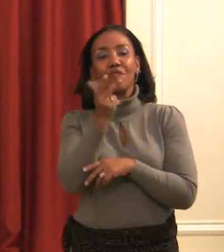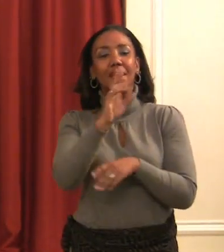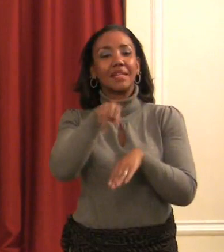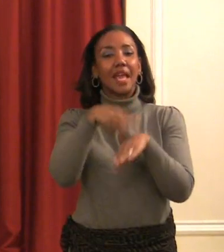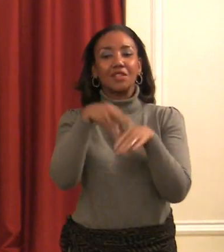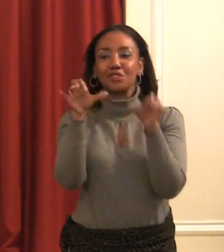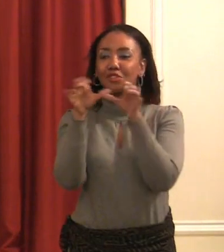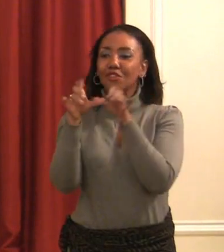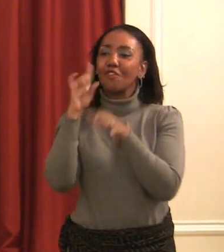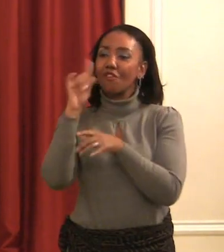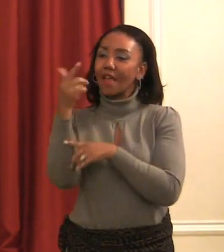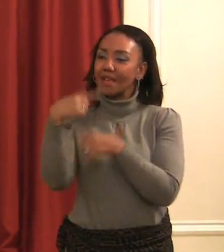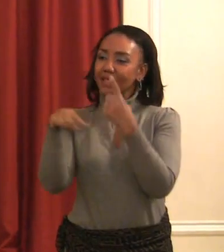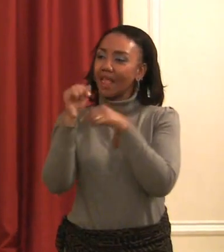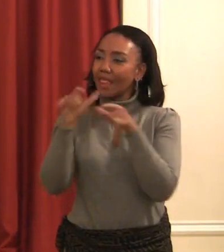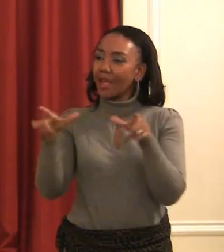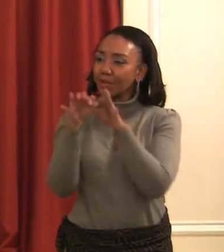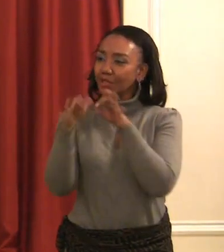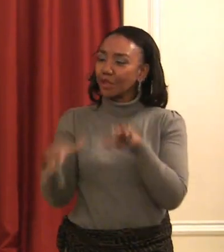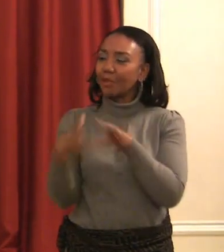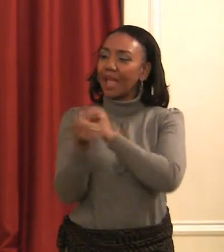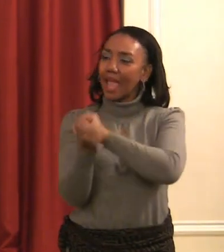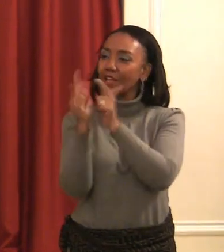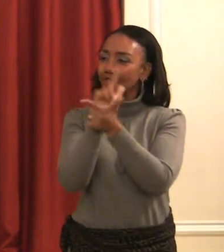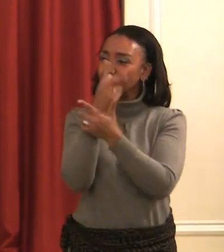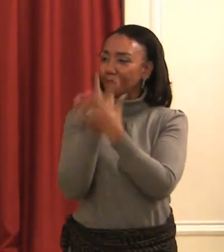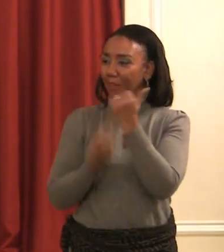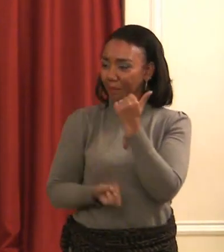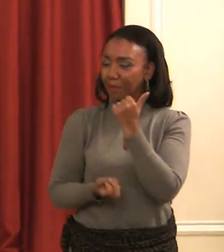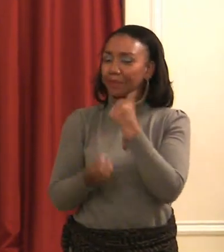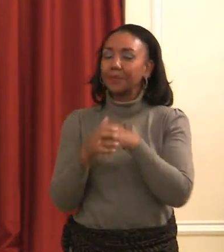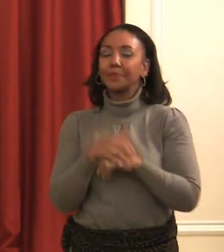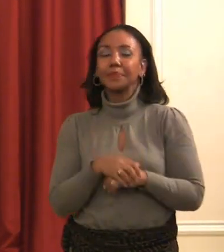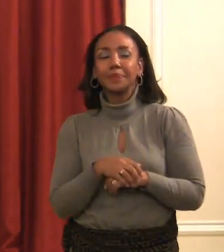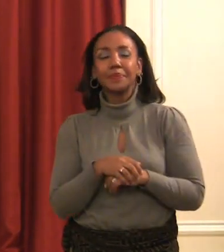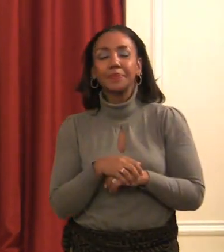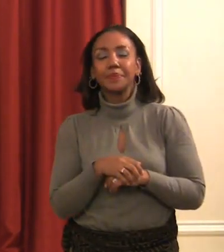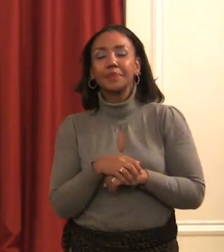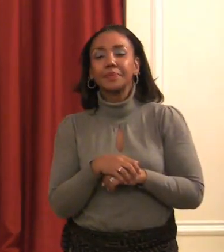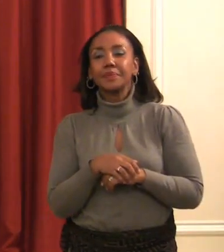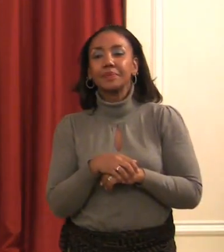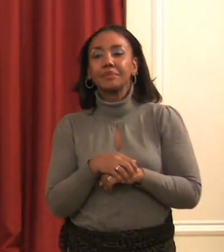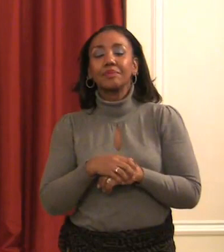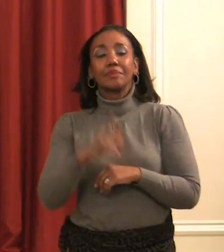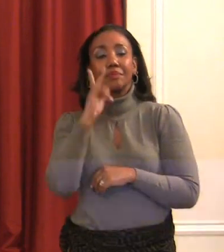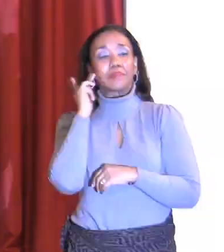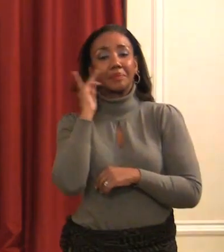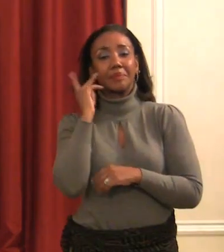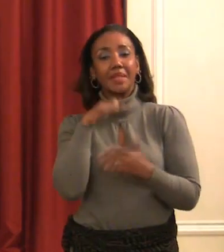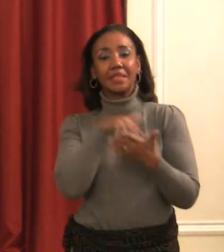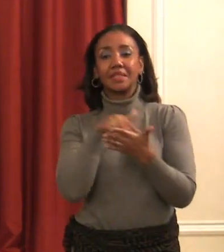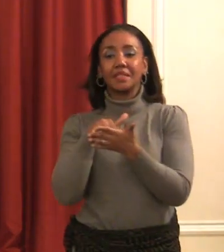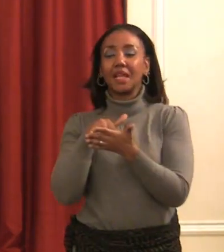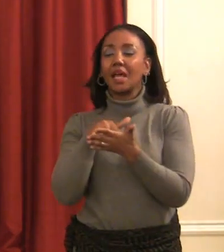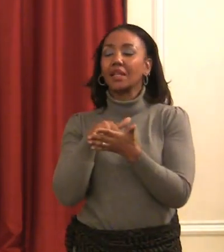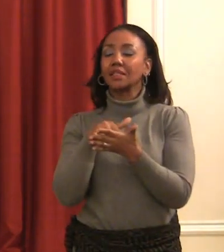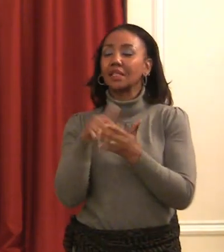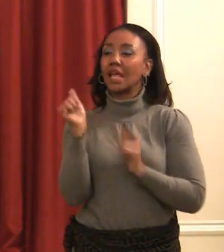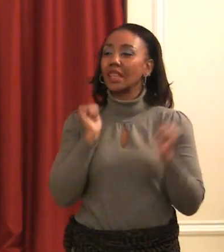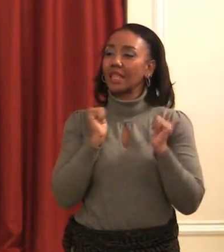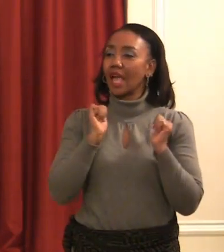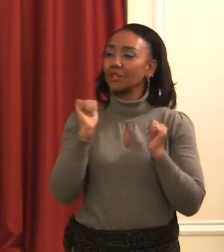national certifications in American Sign Language, interpreting, and transliteration. Kathleen studied